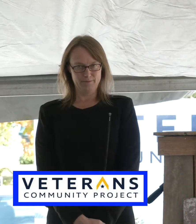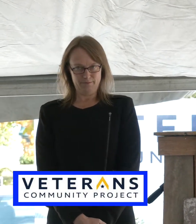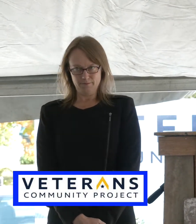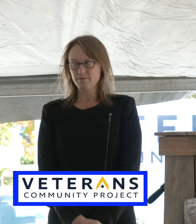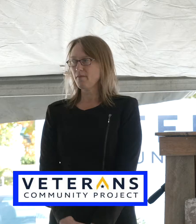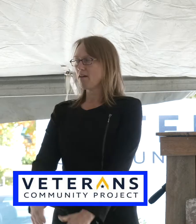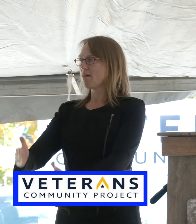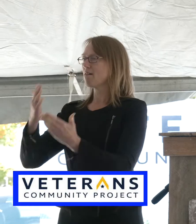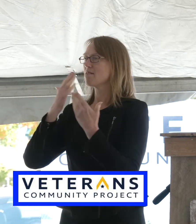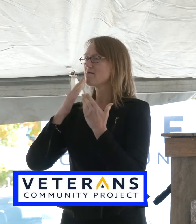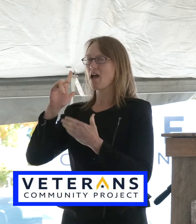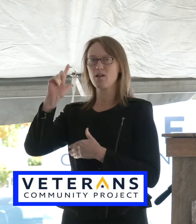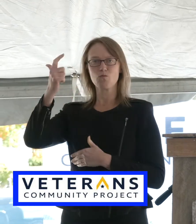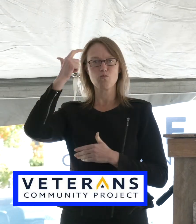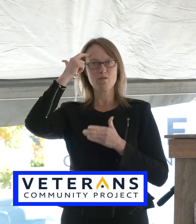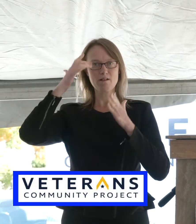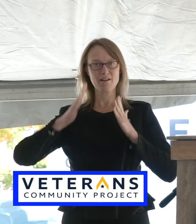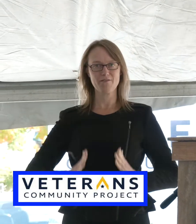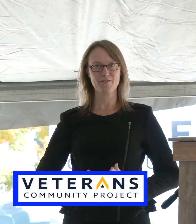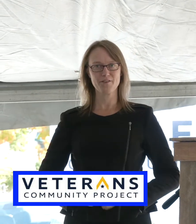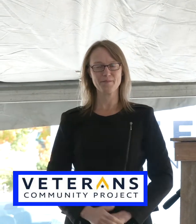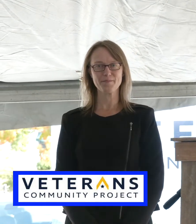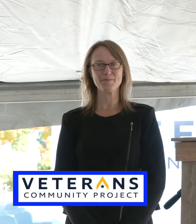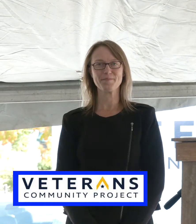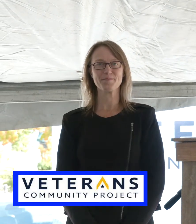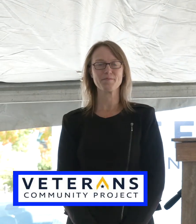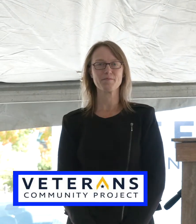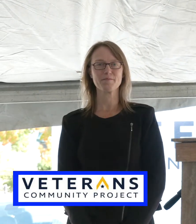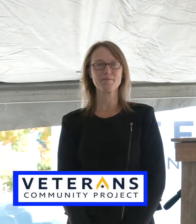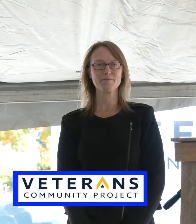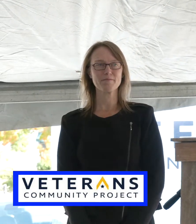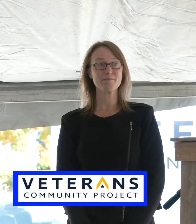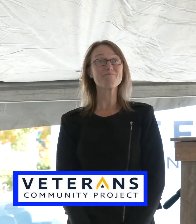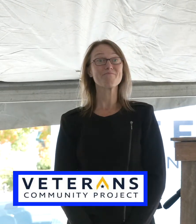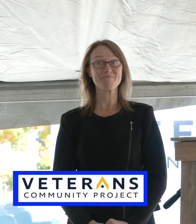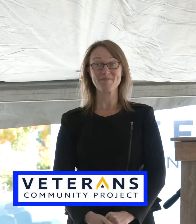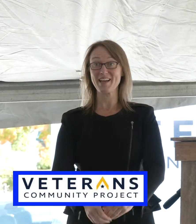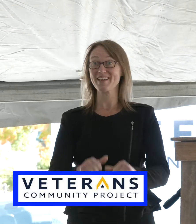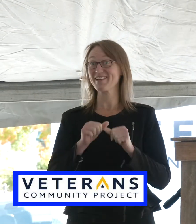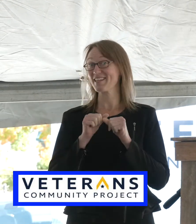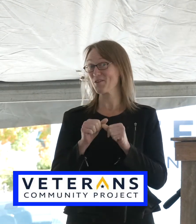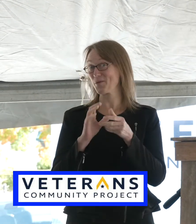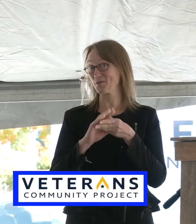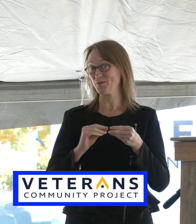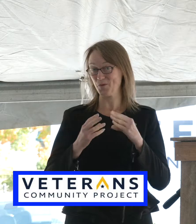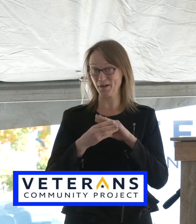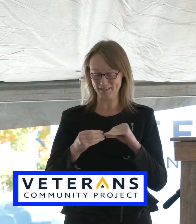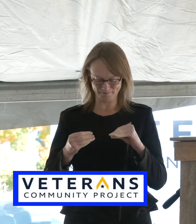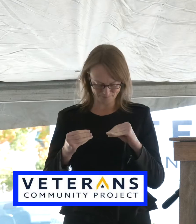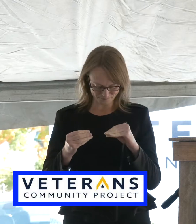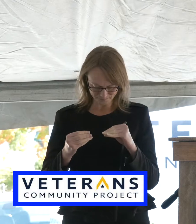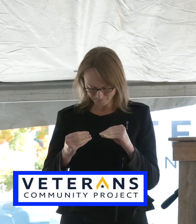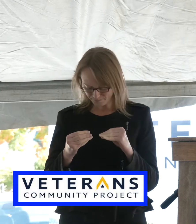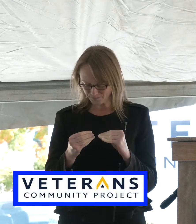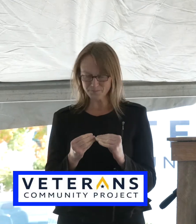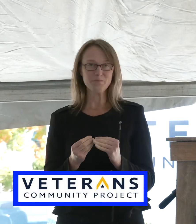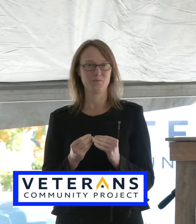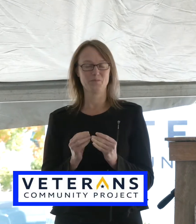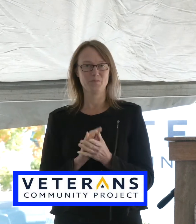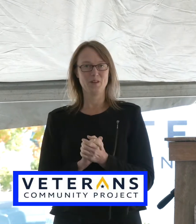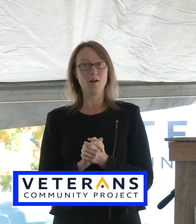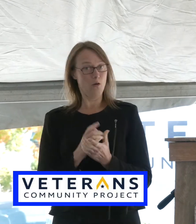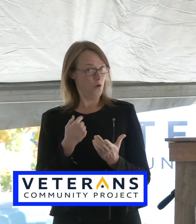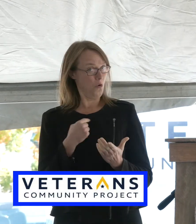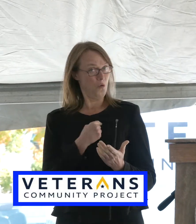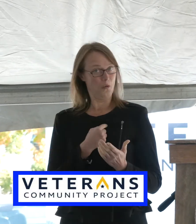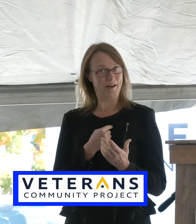Thank you, Governor. So, in continuing with the story, we were able to, it wasn't too hard, we were able to convince the governor to put it in his